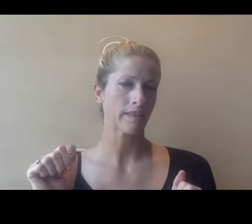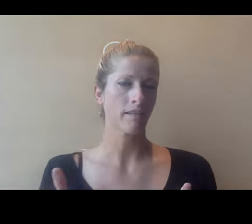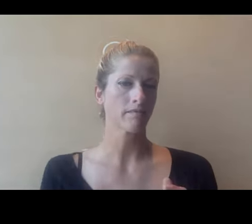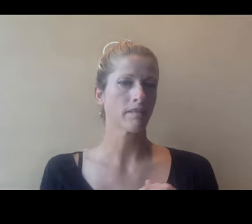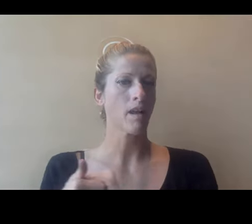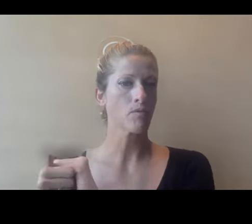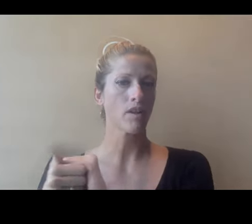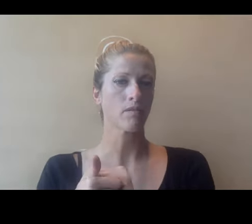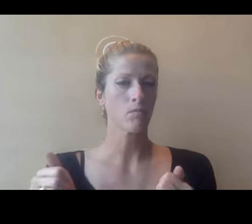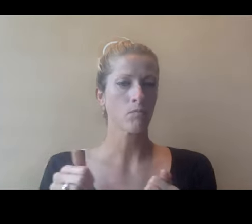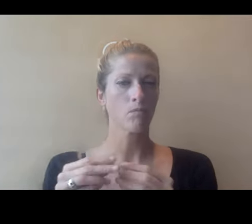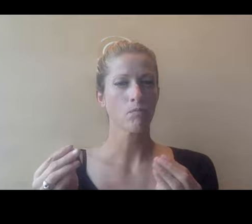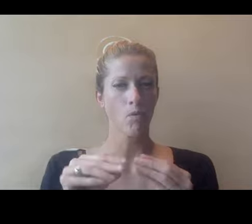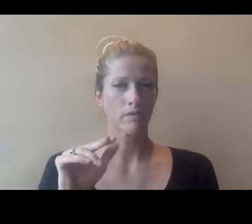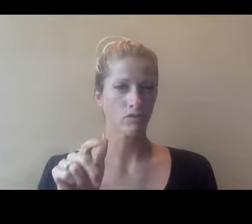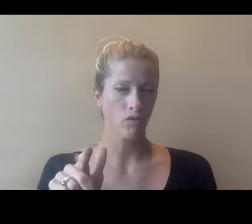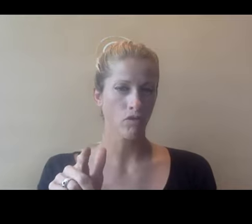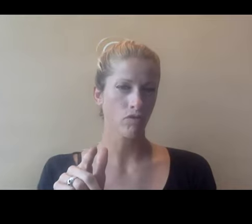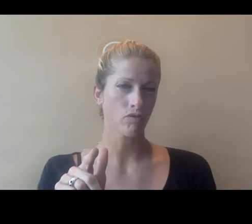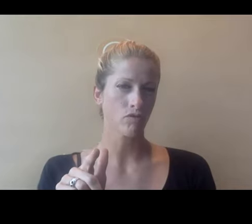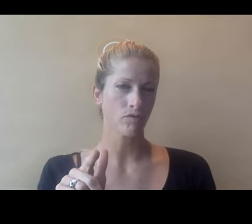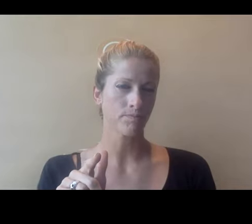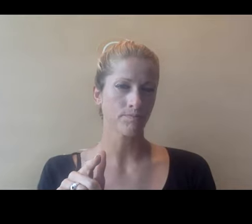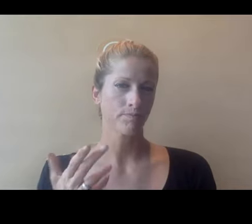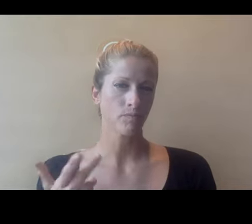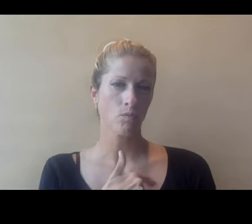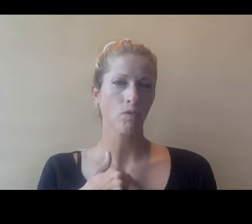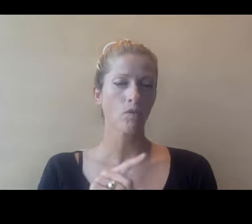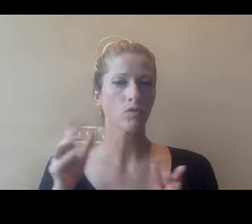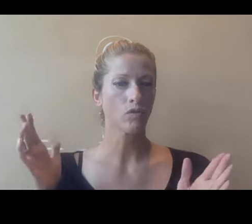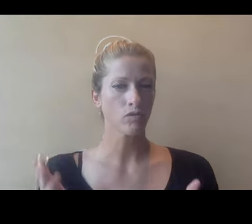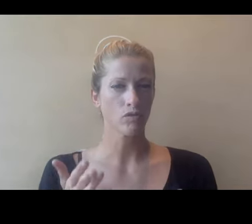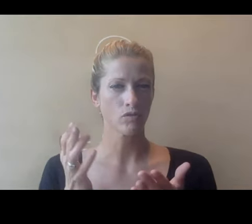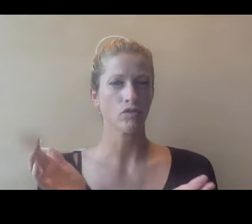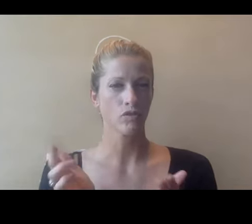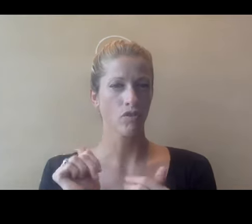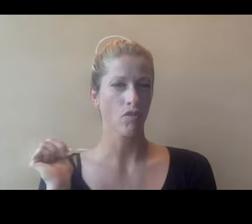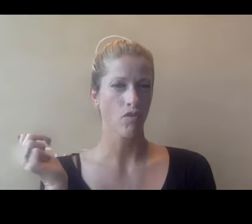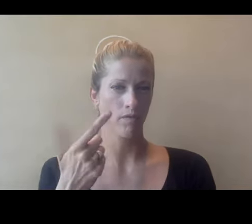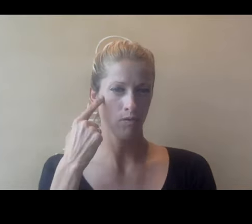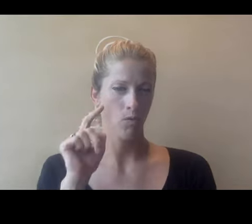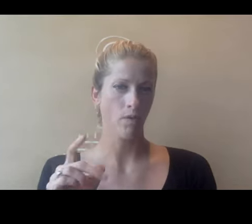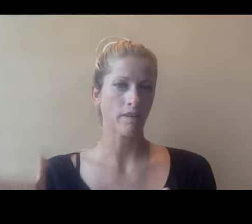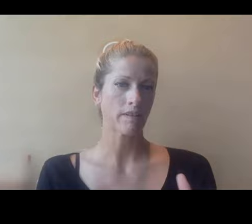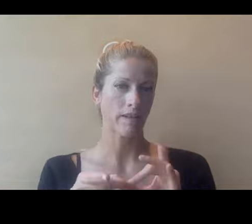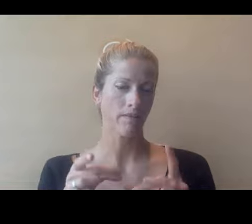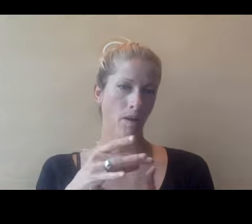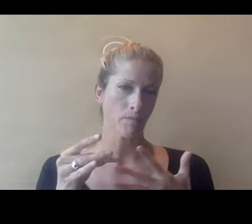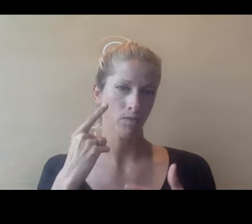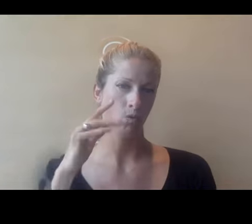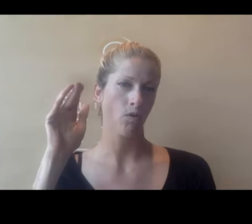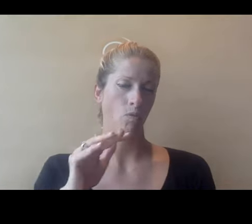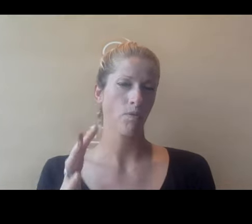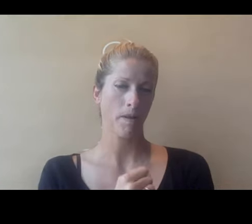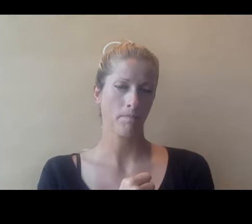more digitally empowered society, we feel like. We do encourage affordable internet plans and subsidized connectivity options for low-income